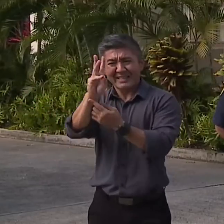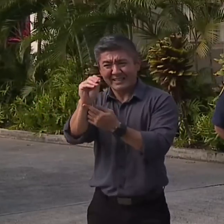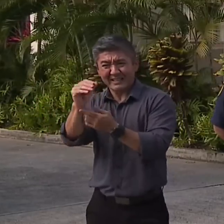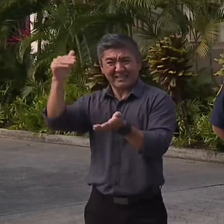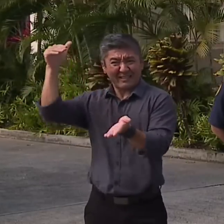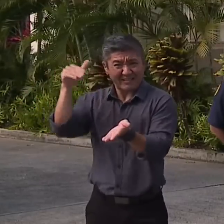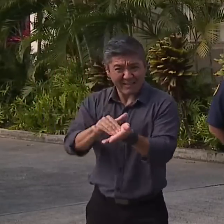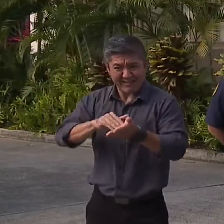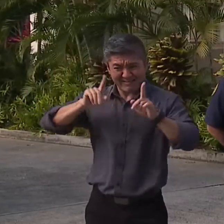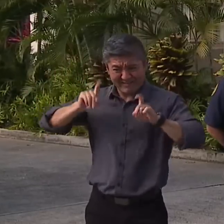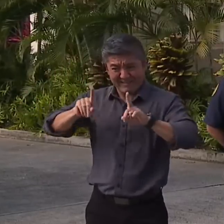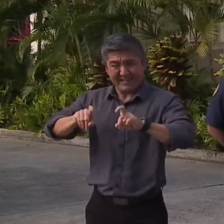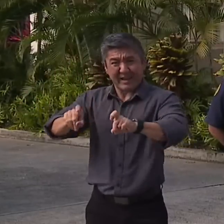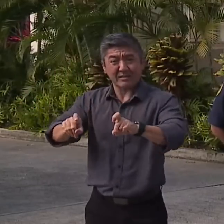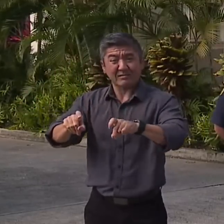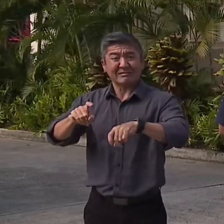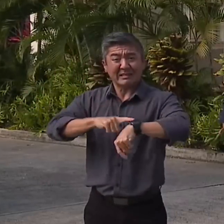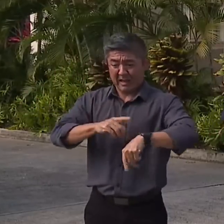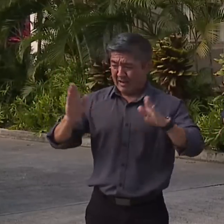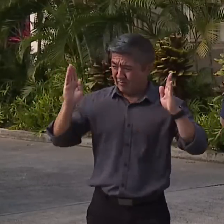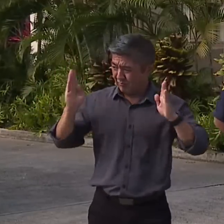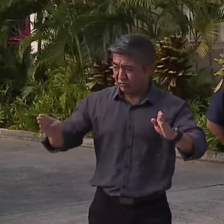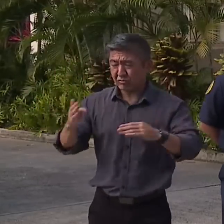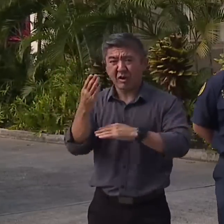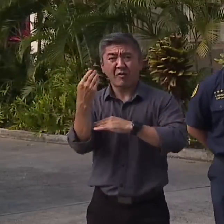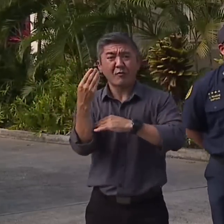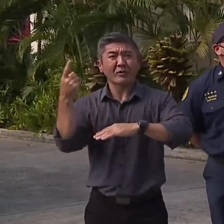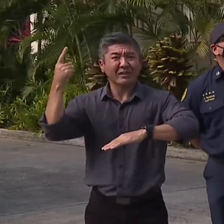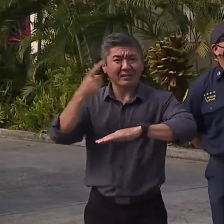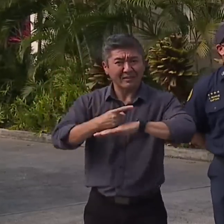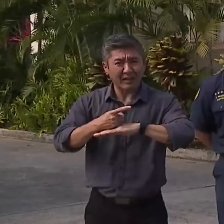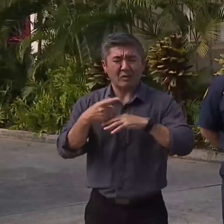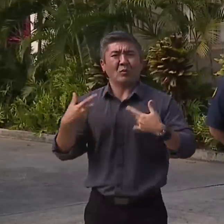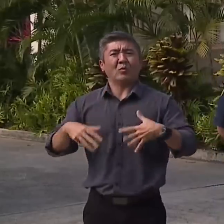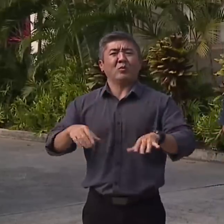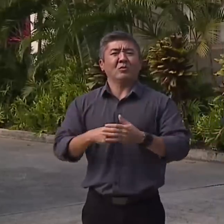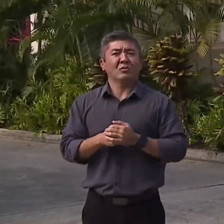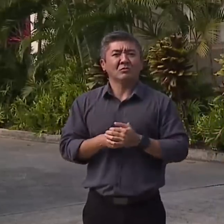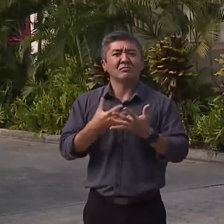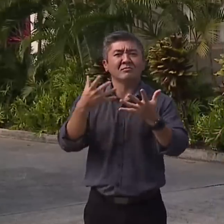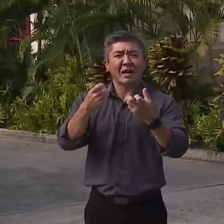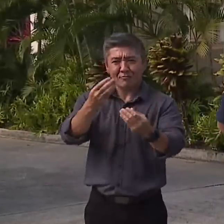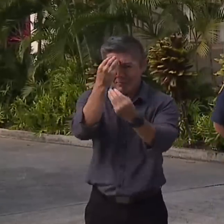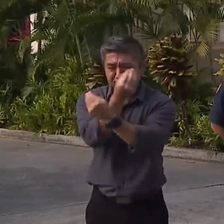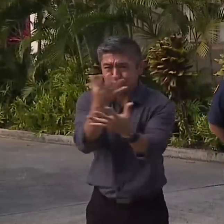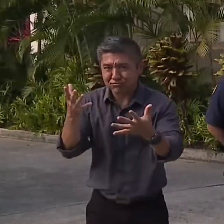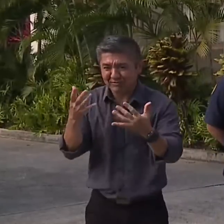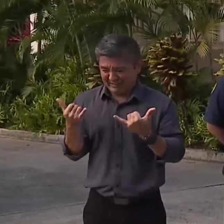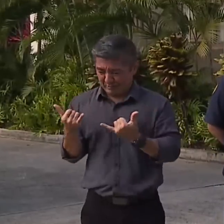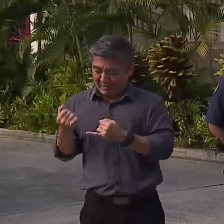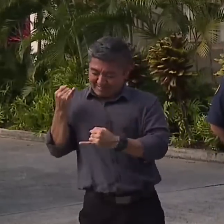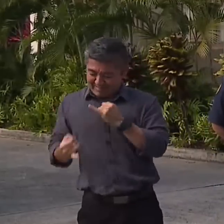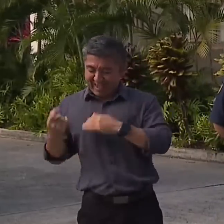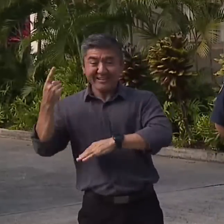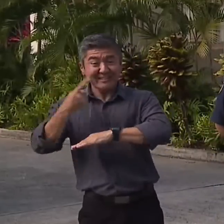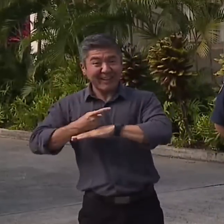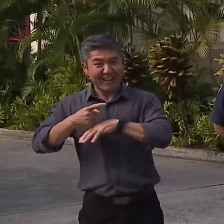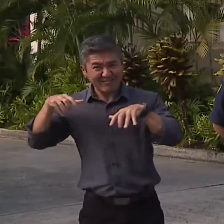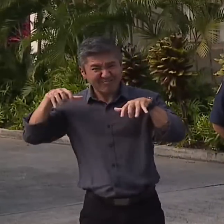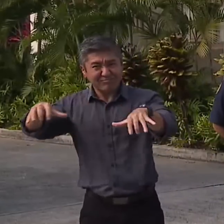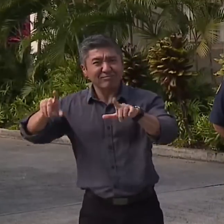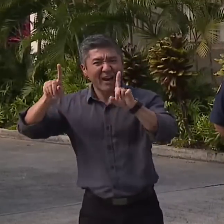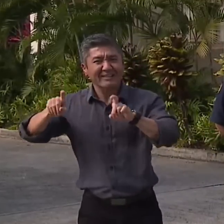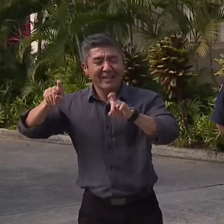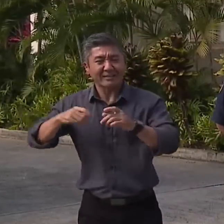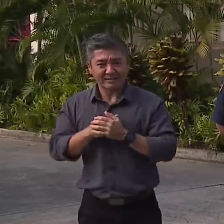tests done in a 14-day period. And so I wanted to report today on the last day, on the 14th day of surge testing, we